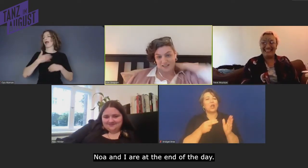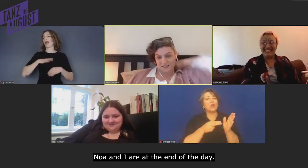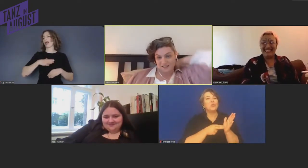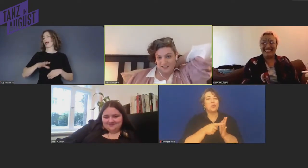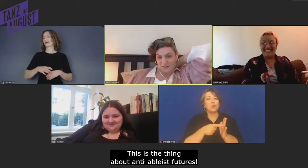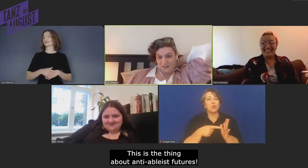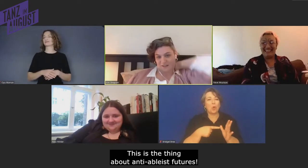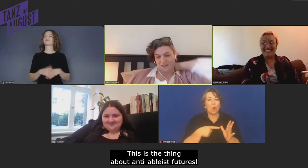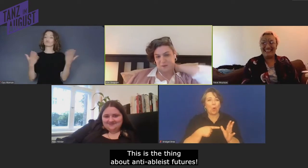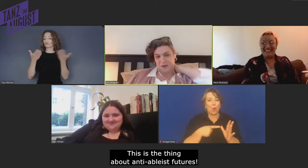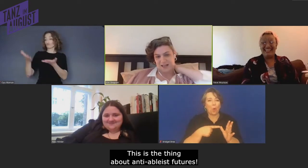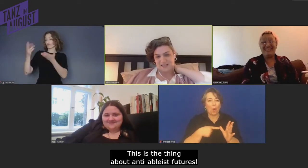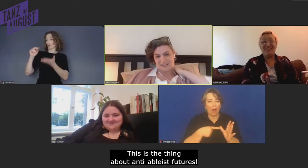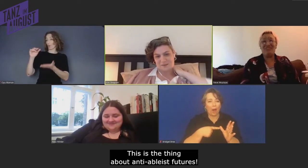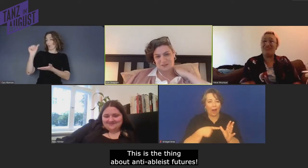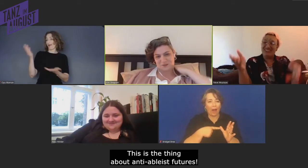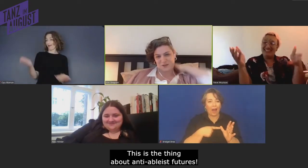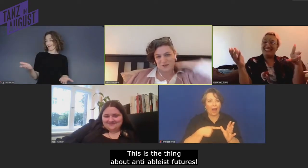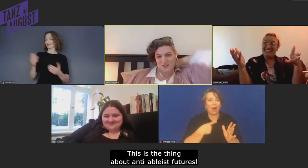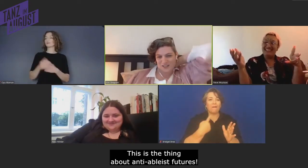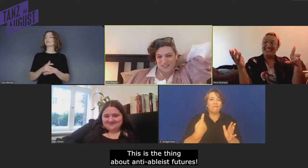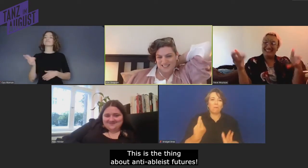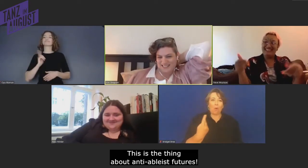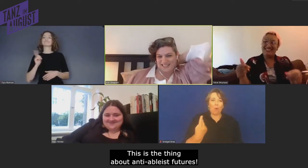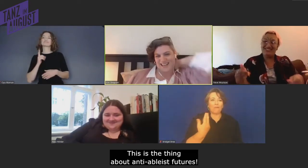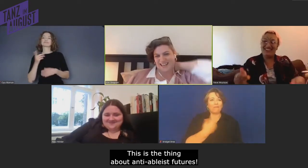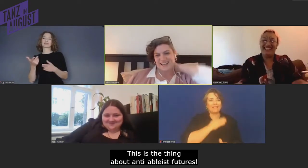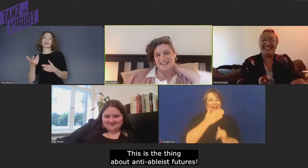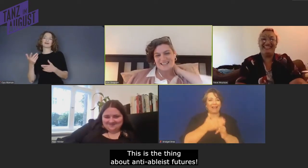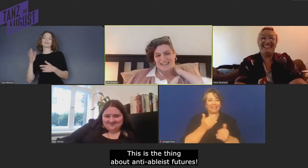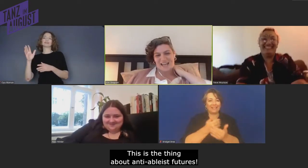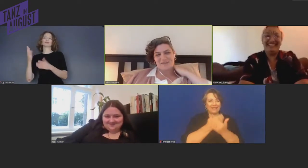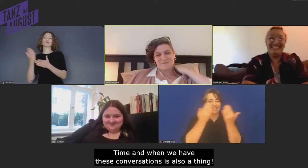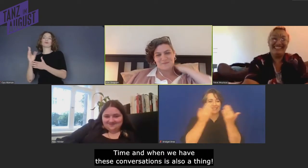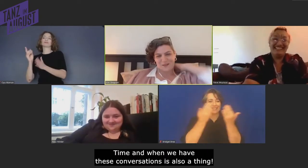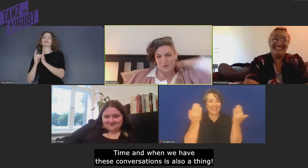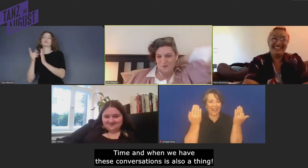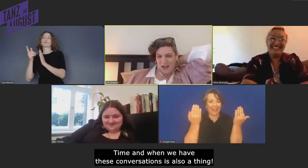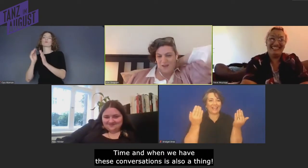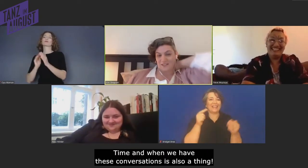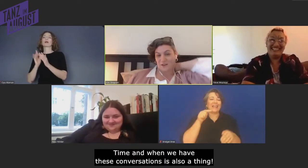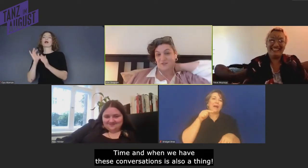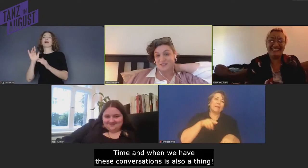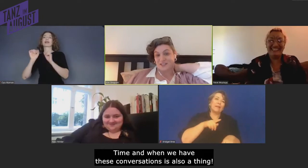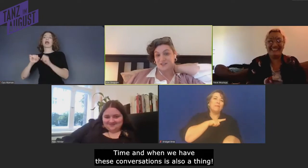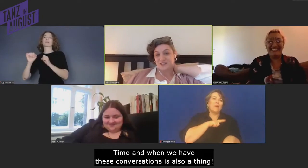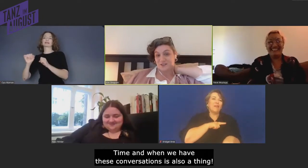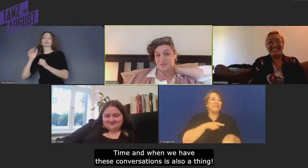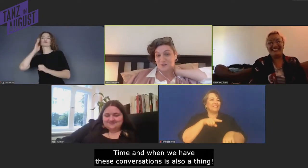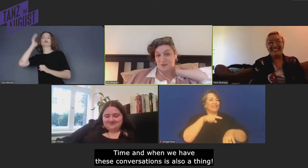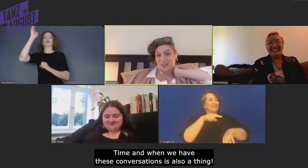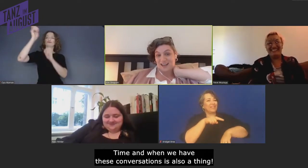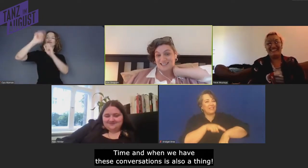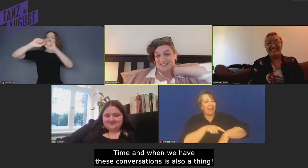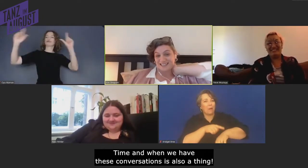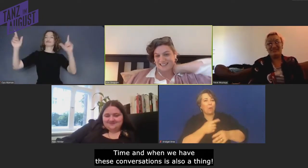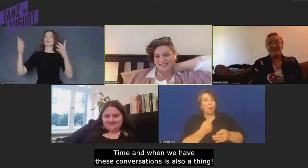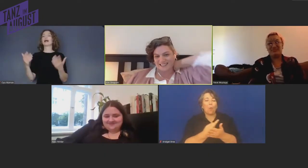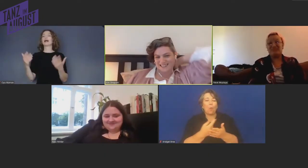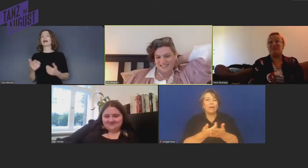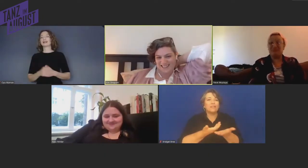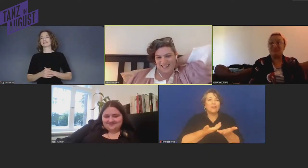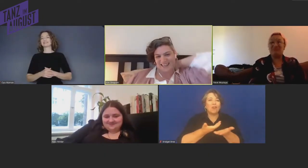day. This is the other thing about anti-ableist futures is like time, and when we have these conversations is also a thing, isn't it?